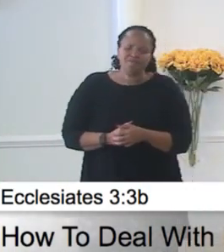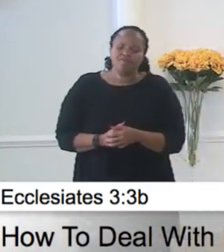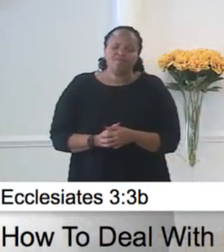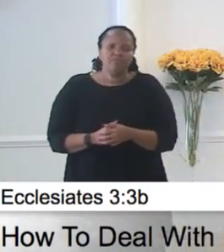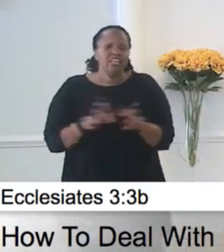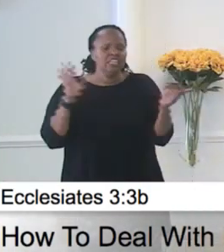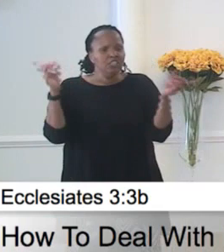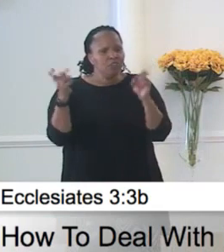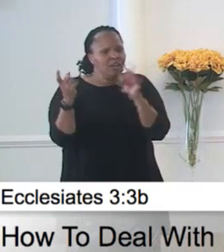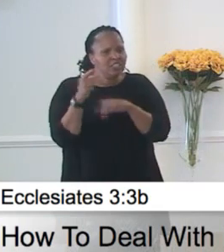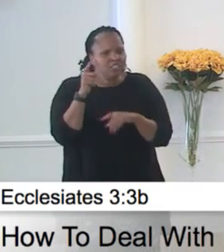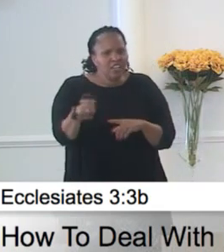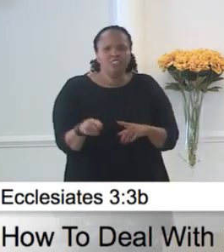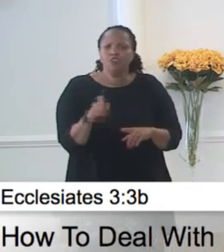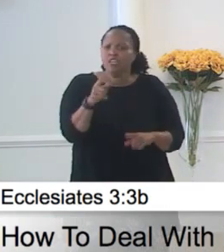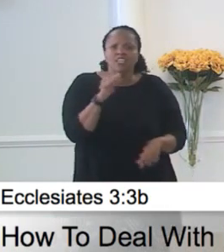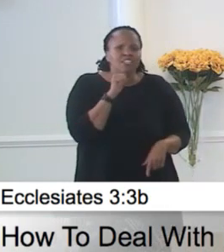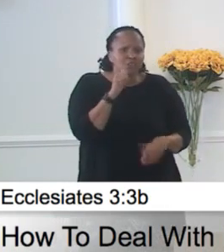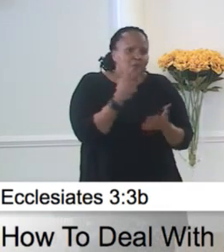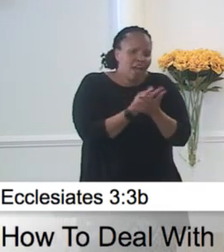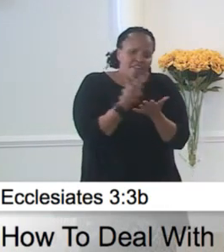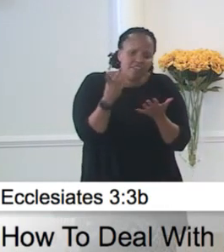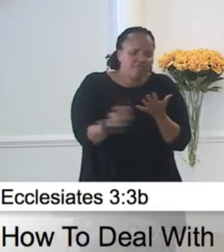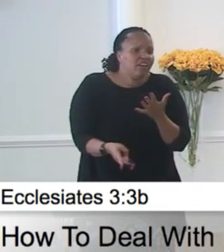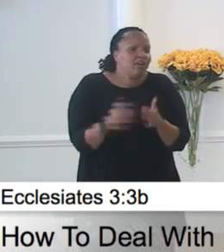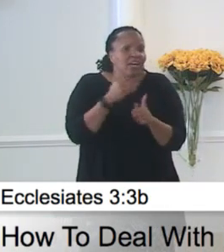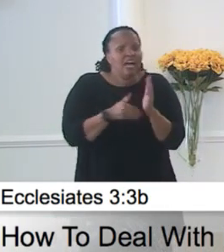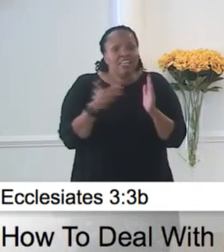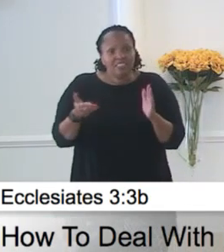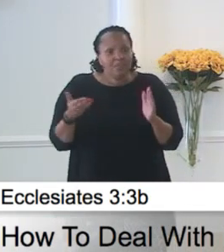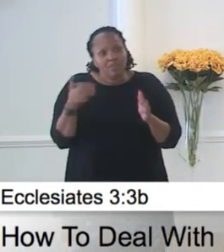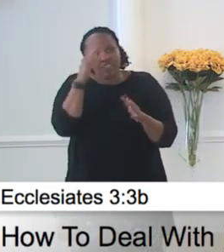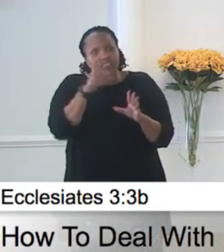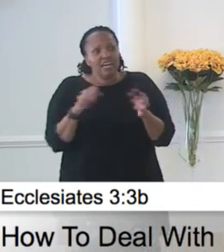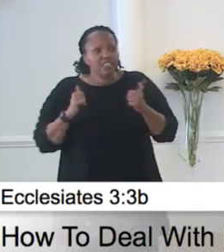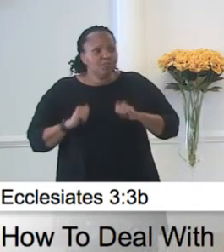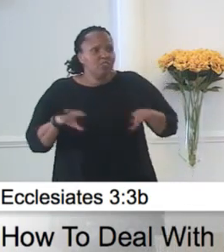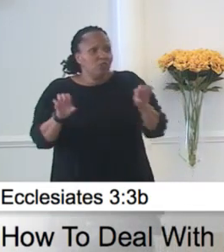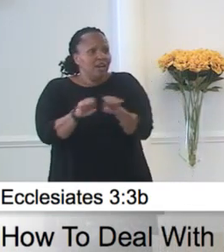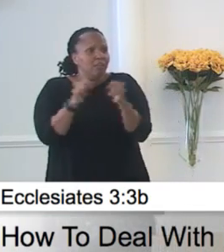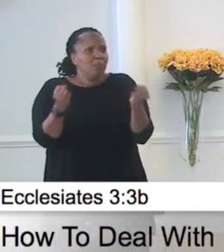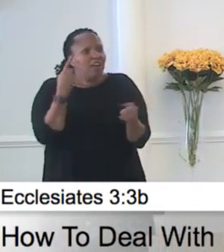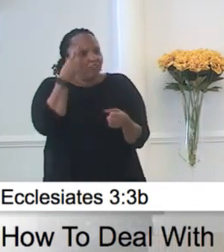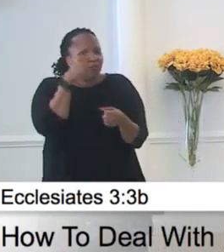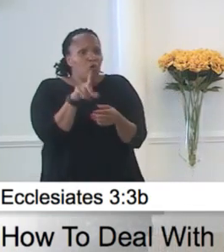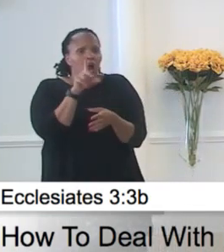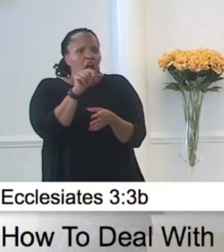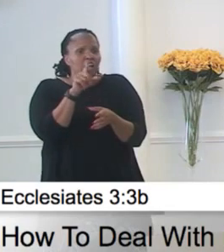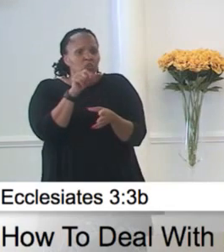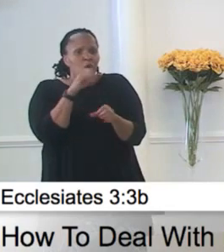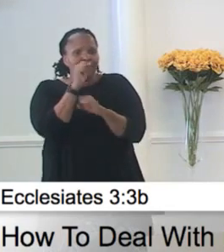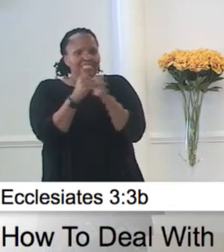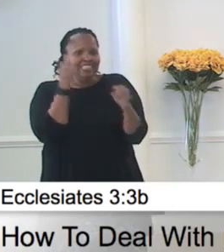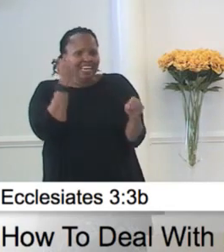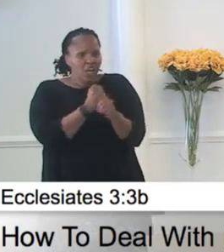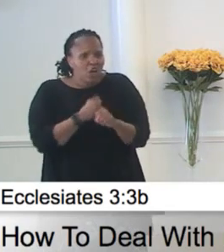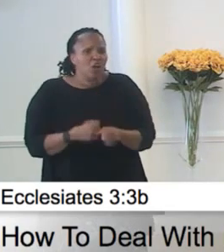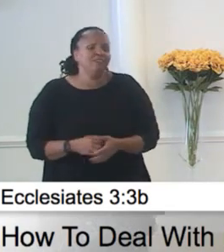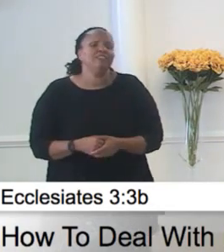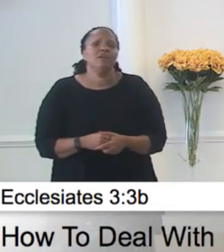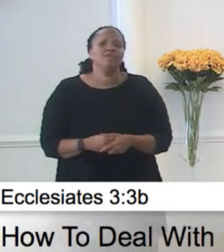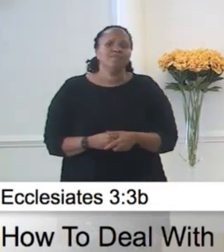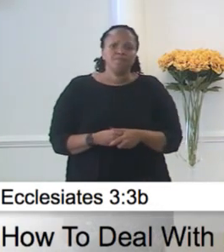it becomes a failure. Some things God's been trying to break from you for 20-something years.